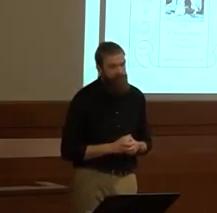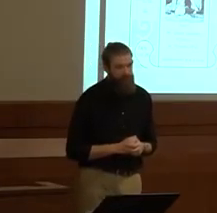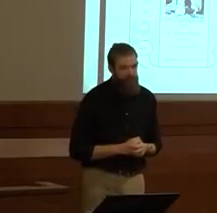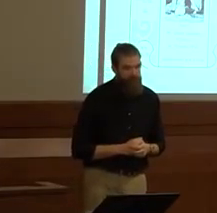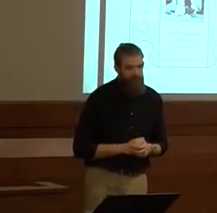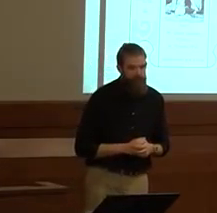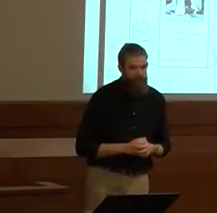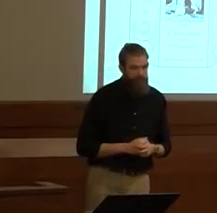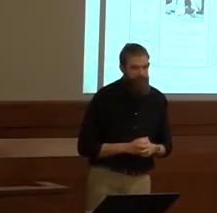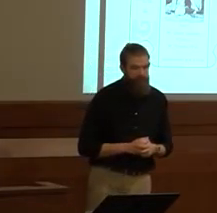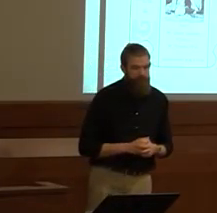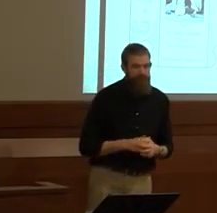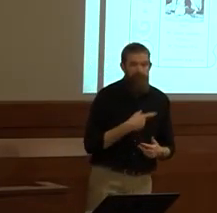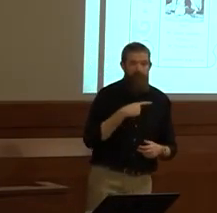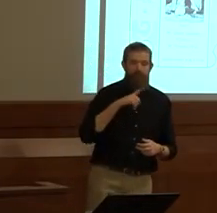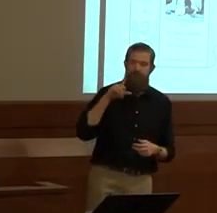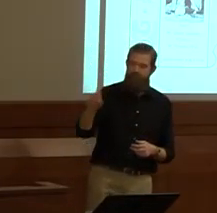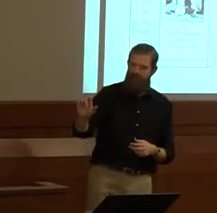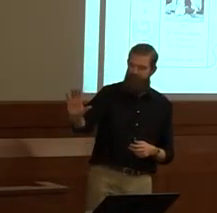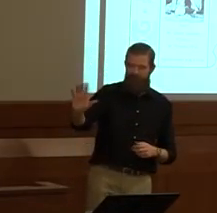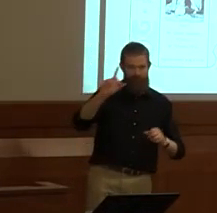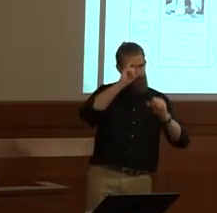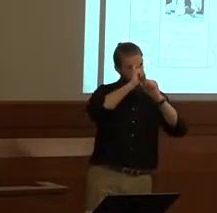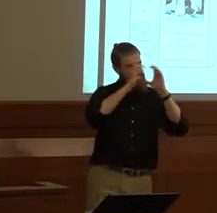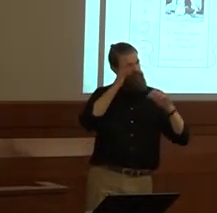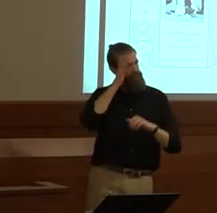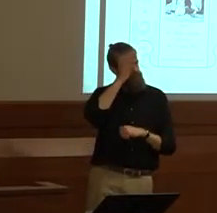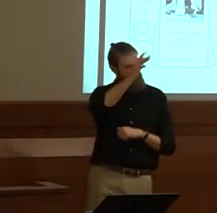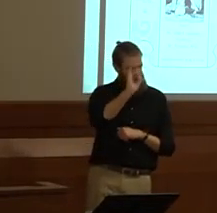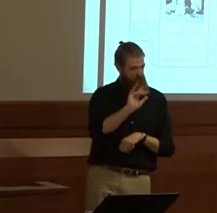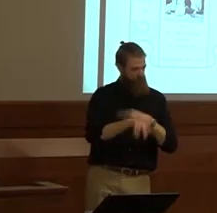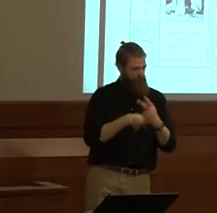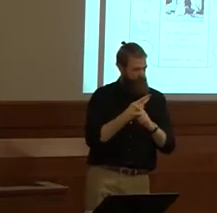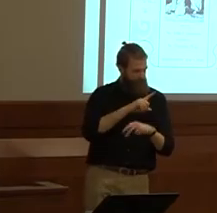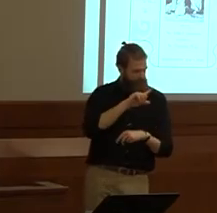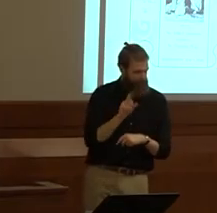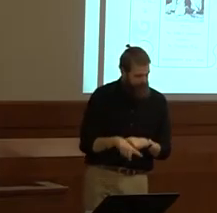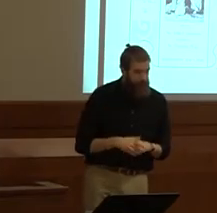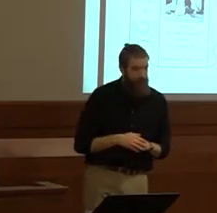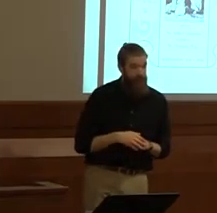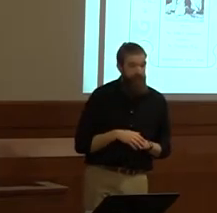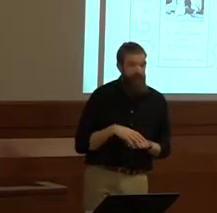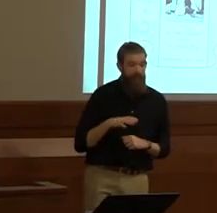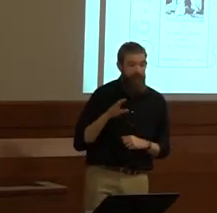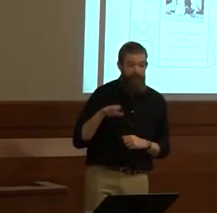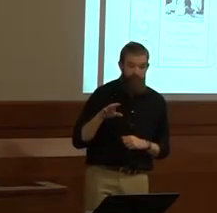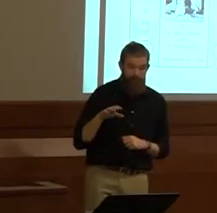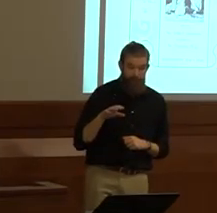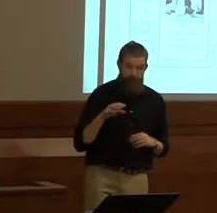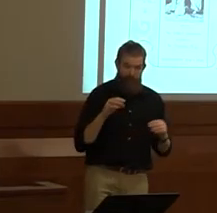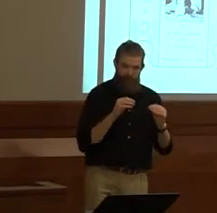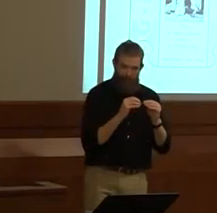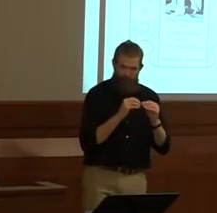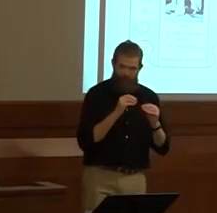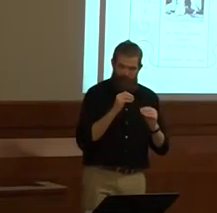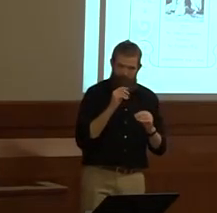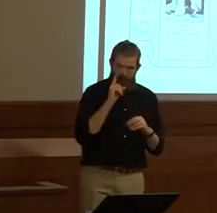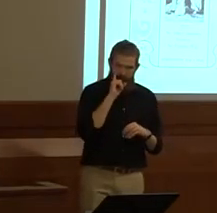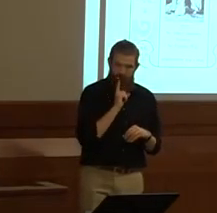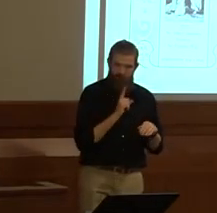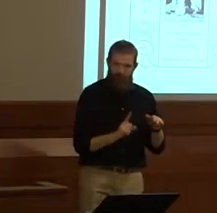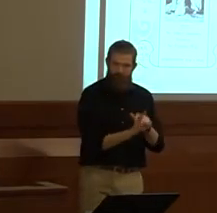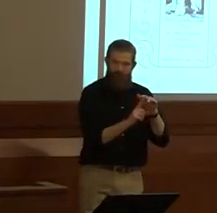So with the increase of vocations of that, you said over the past years since Abbé